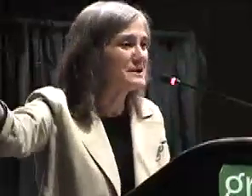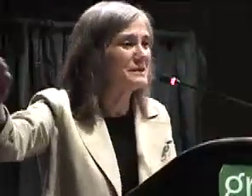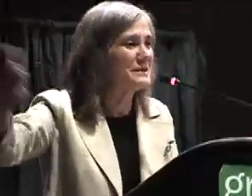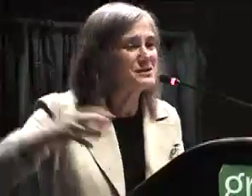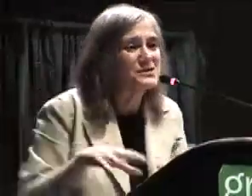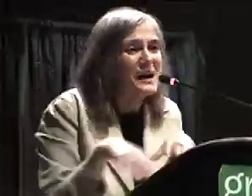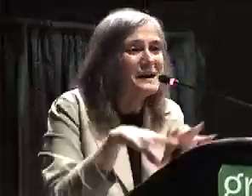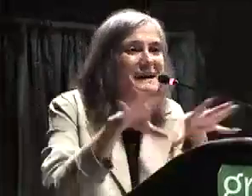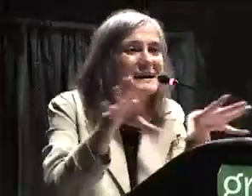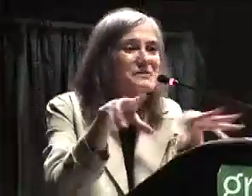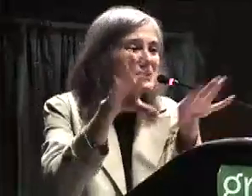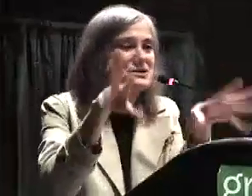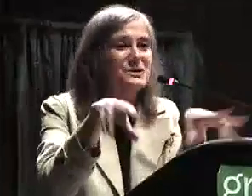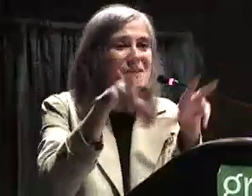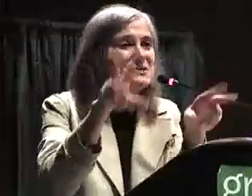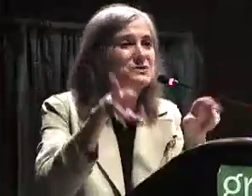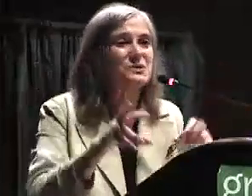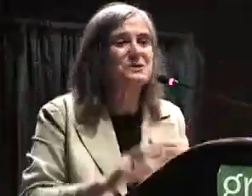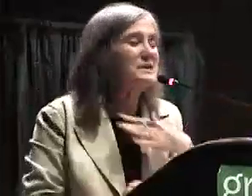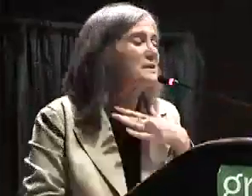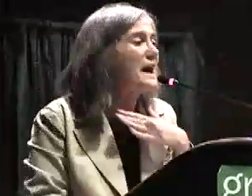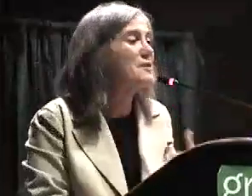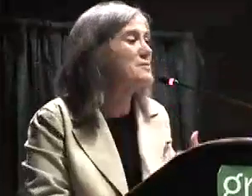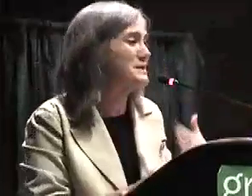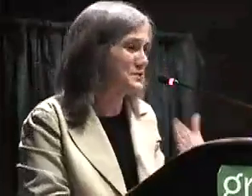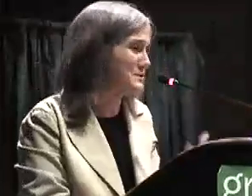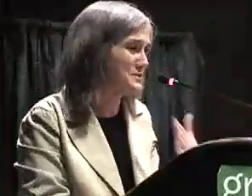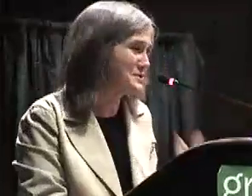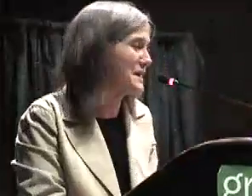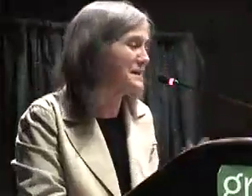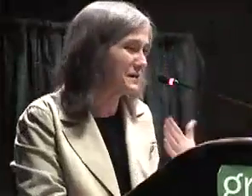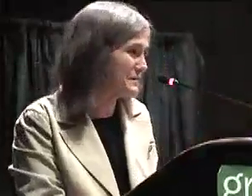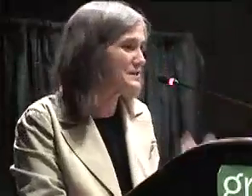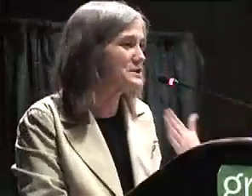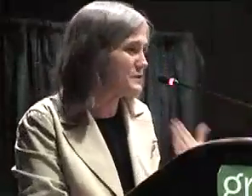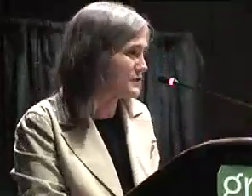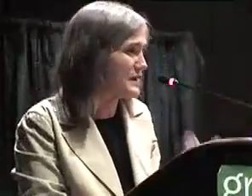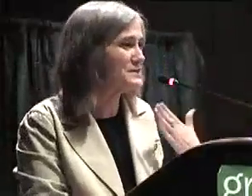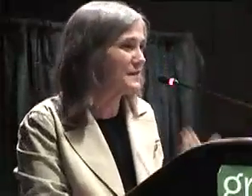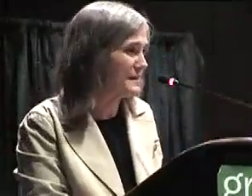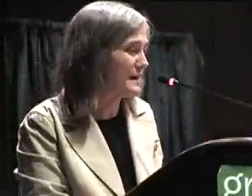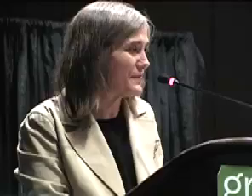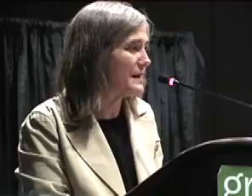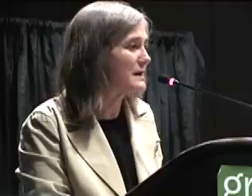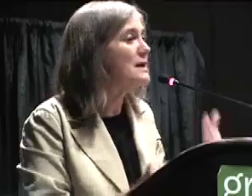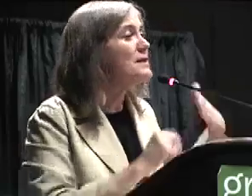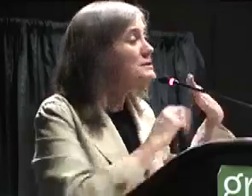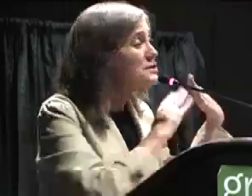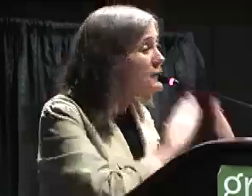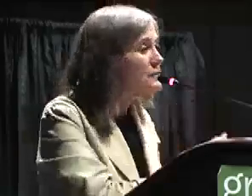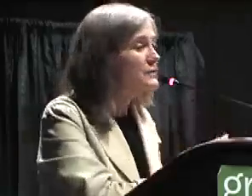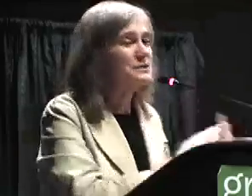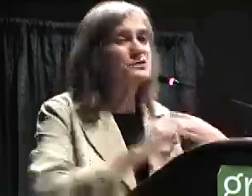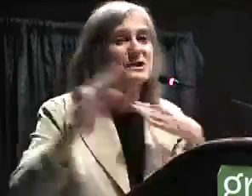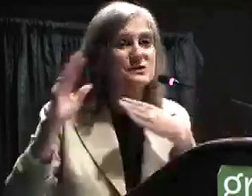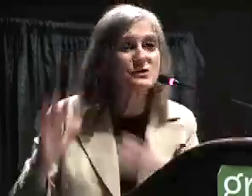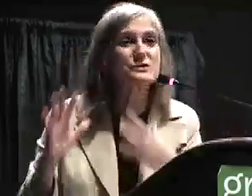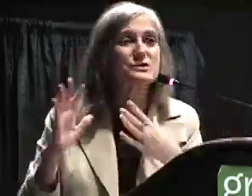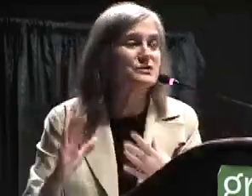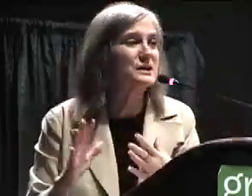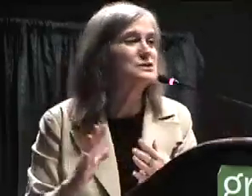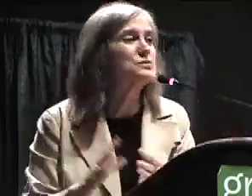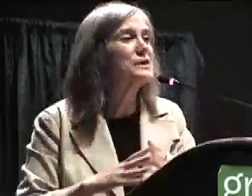Campaign Committee to try to get in where they're serving those orders? I don't know how many doors were shut in our faces. We tried to find out that. But to go from the